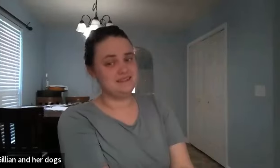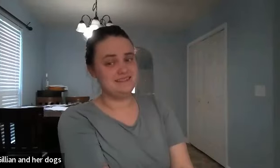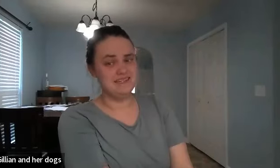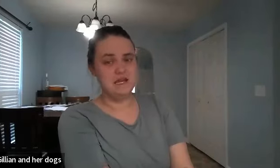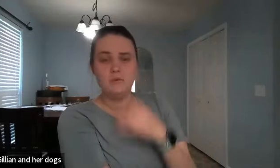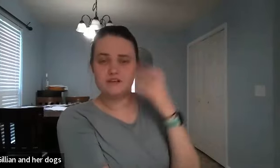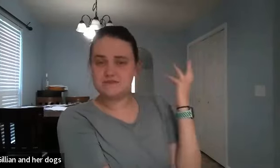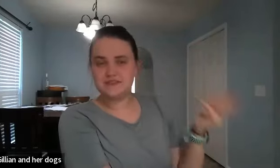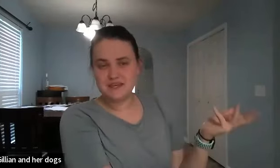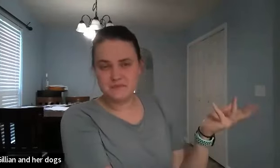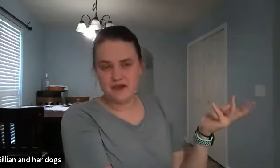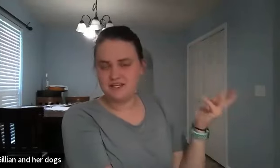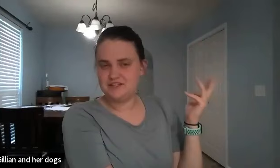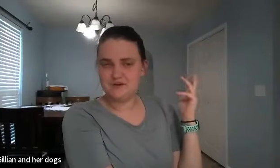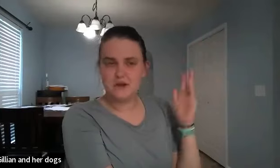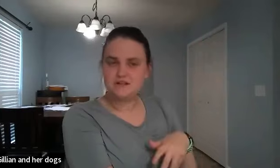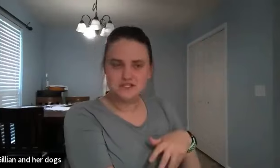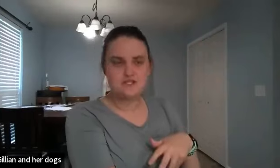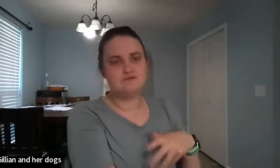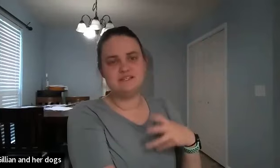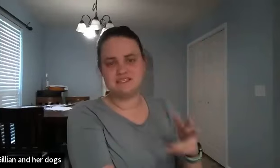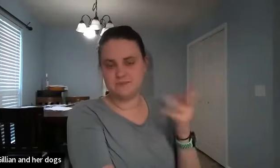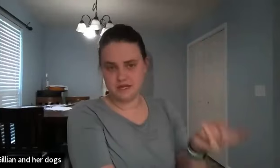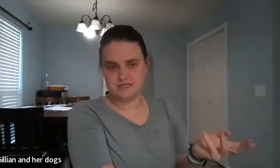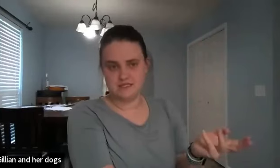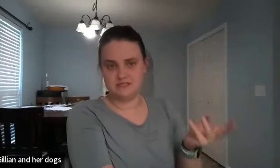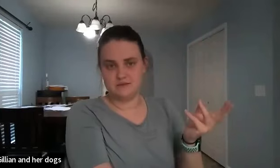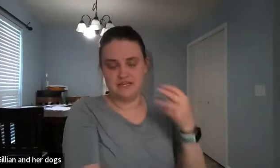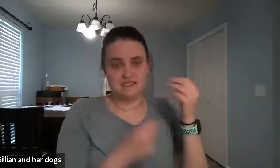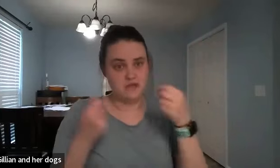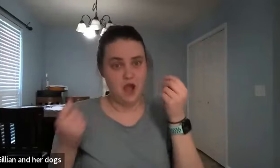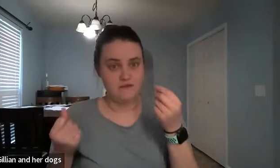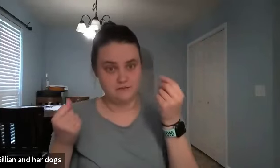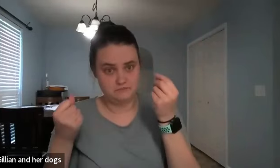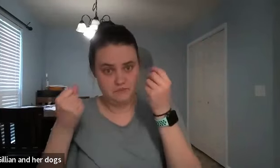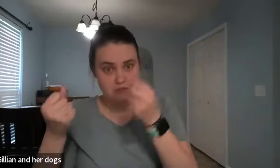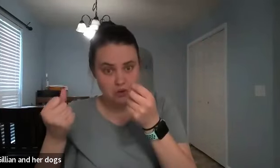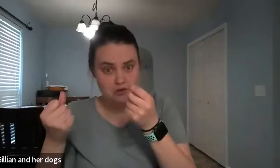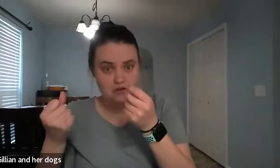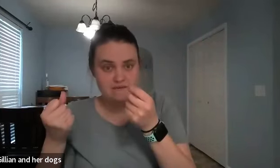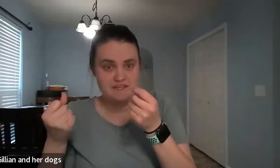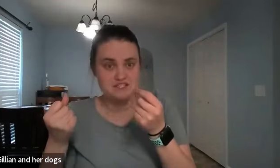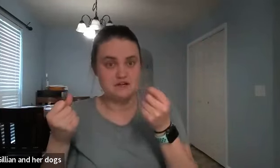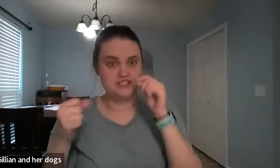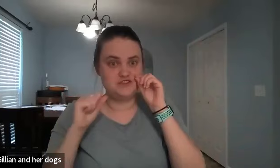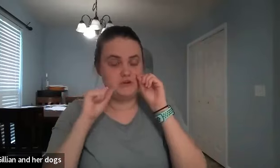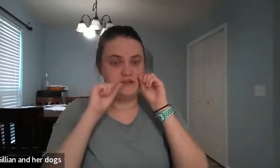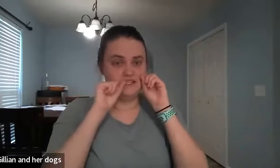yes. Well, because if you think about it, you know, in cartoons, when we see spicy, when someone eats something hot, like a pepper, they start just like